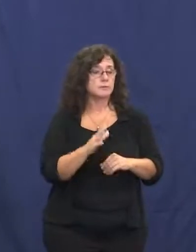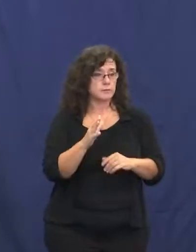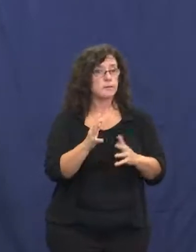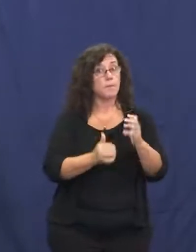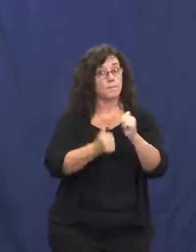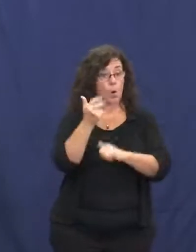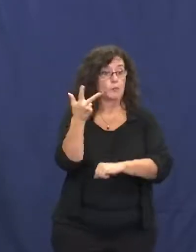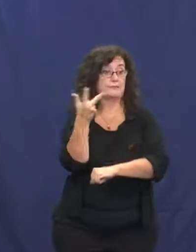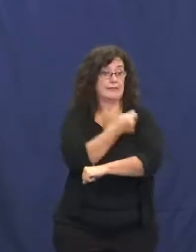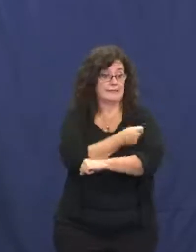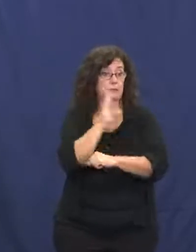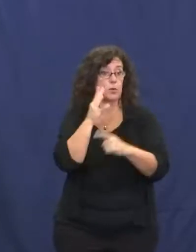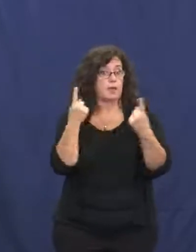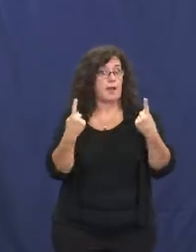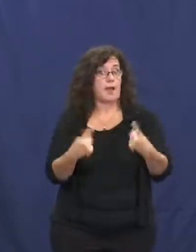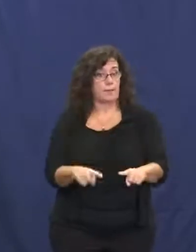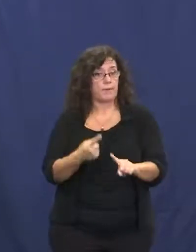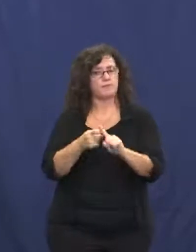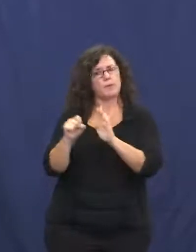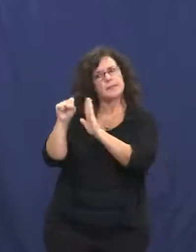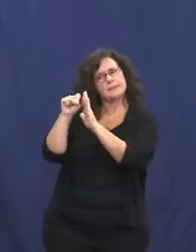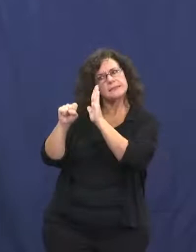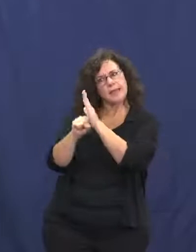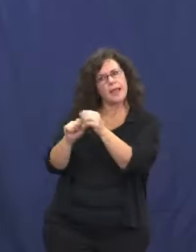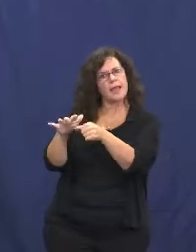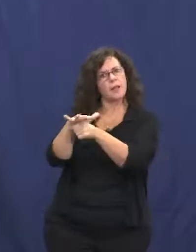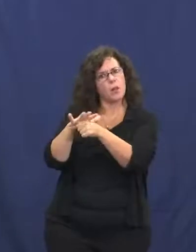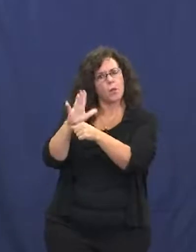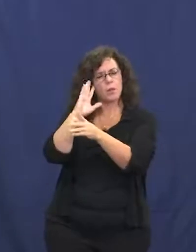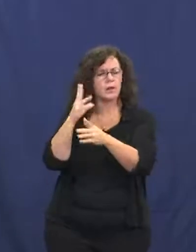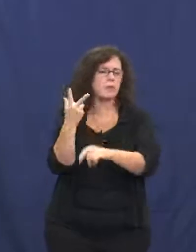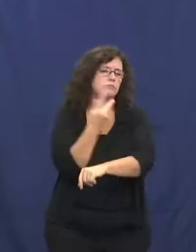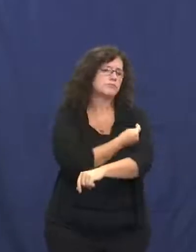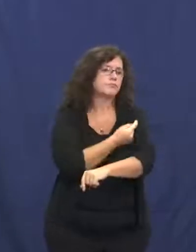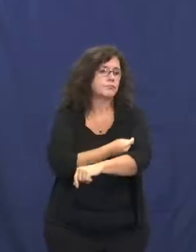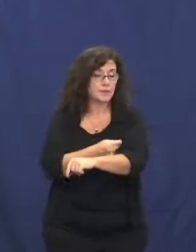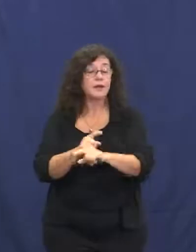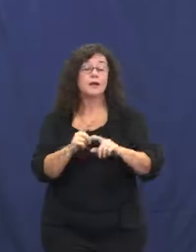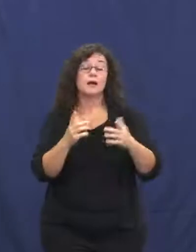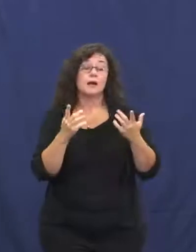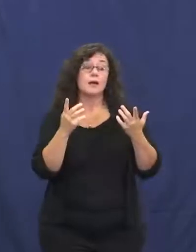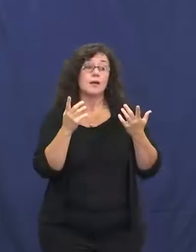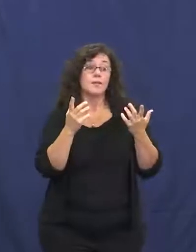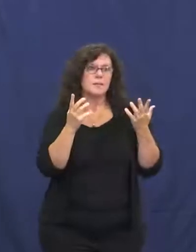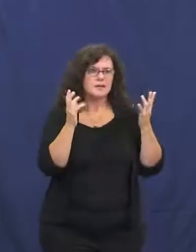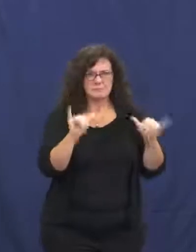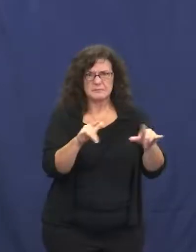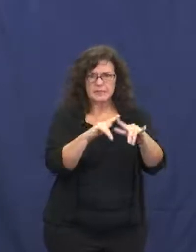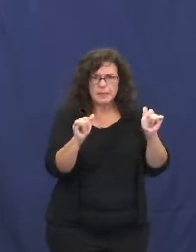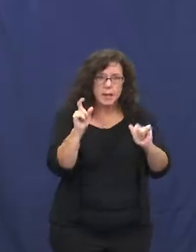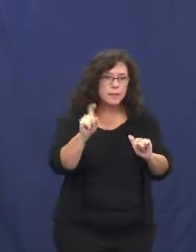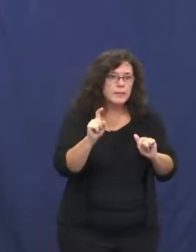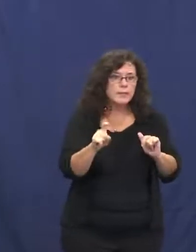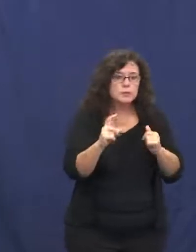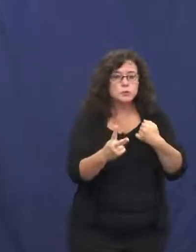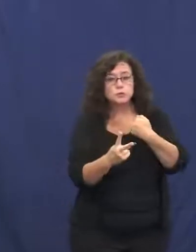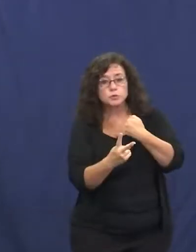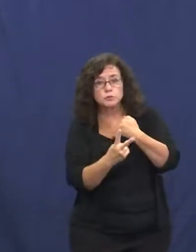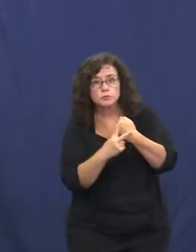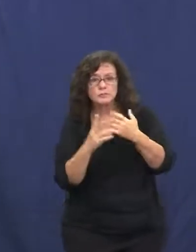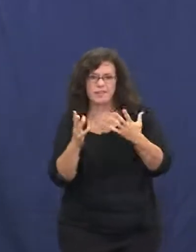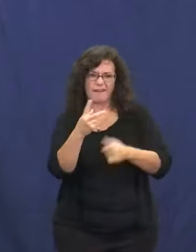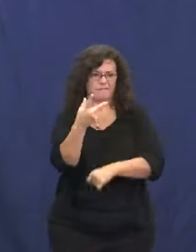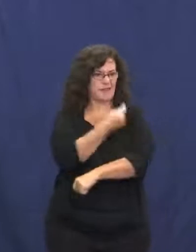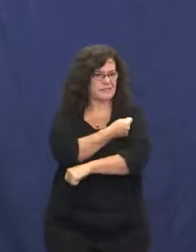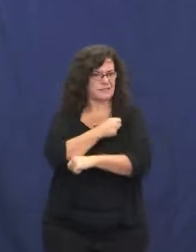resources, but we always know there's a local component in terms of storage, transportation, logistics, even things like refrigeration, because